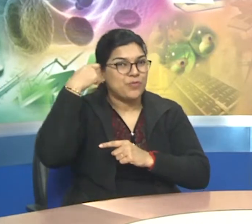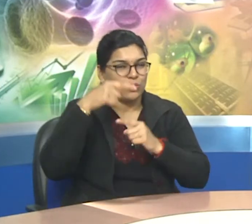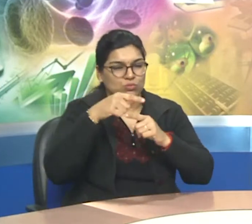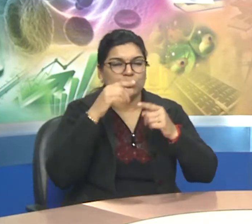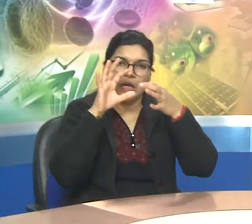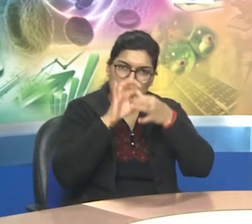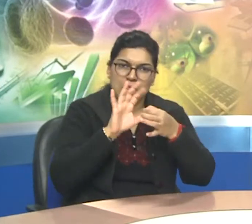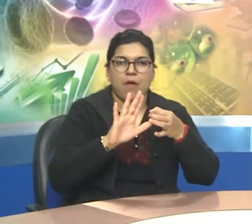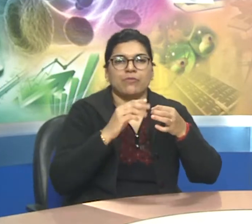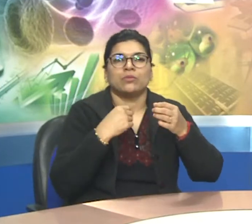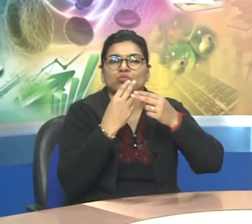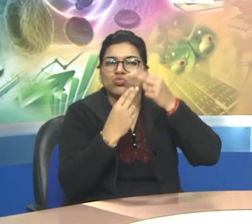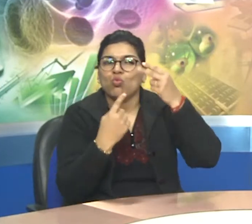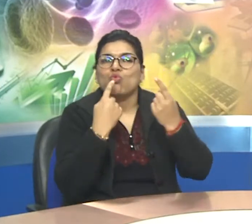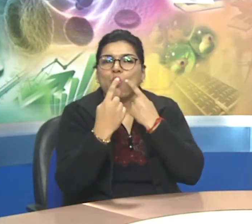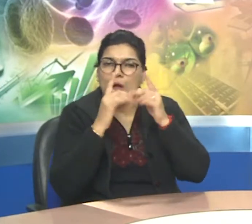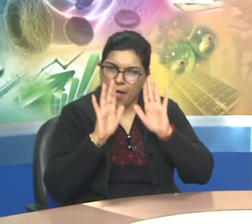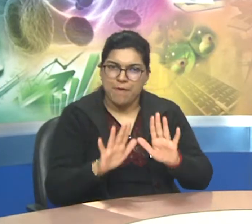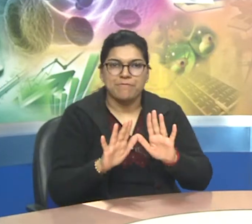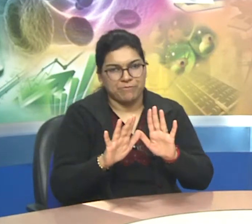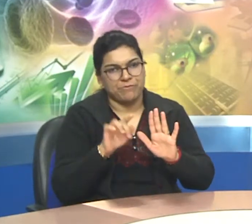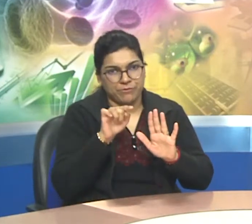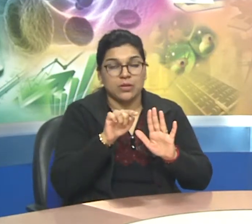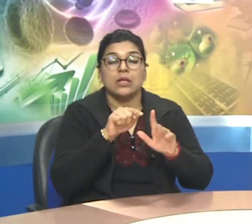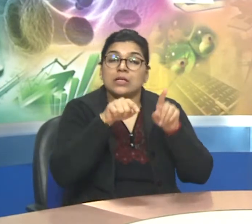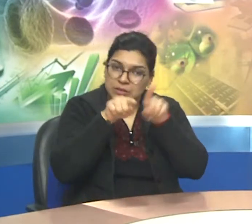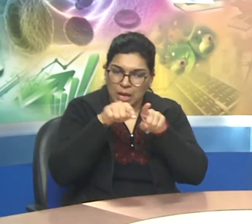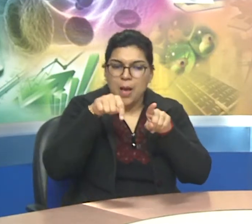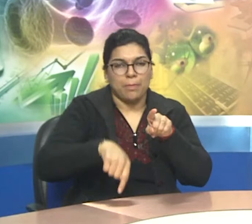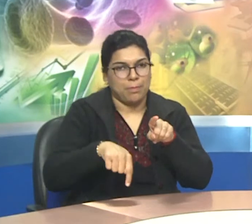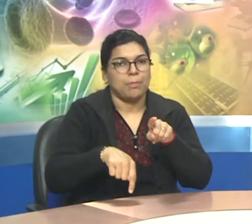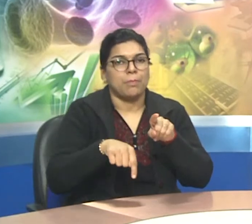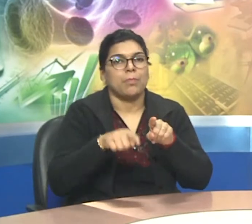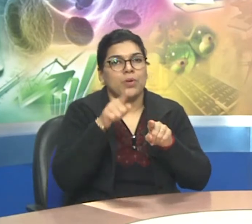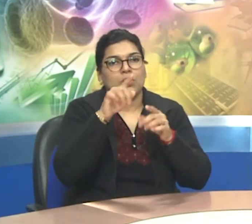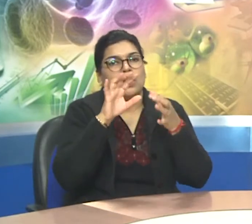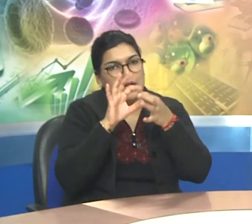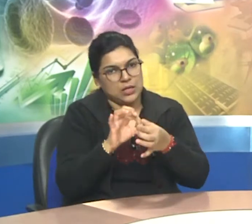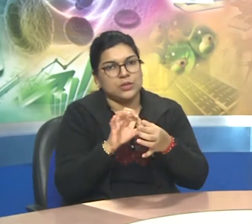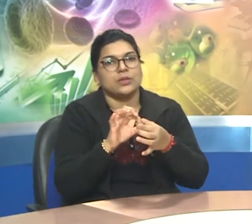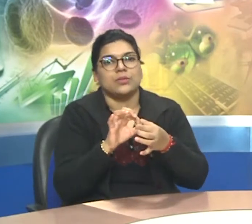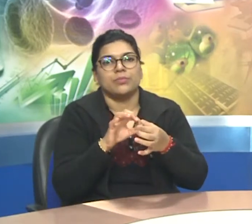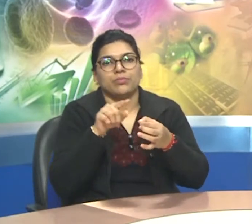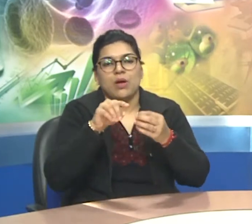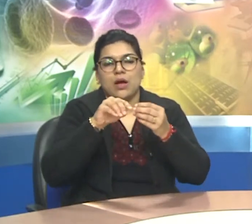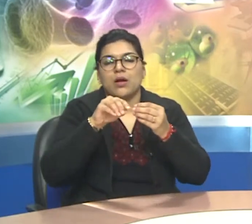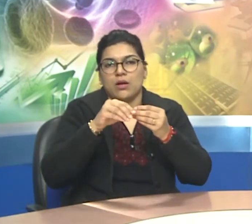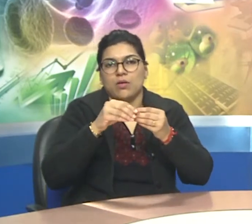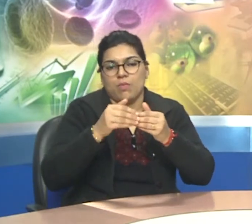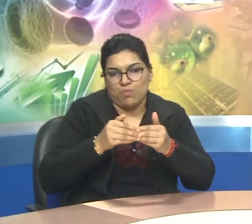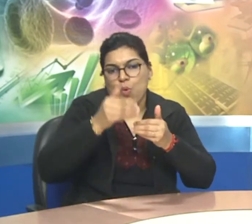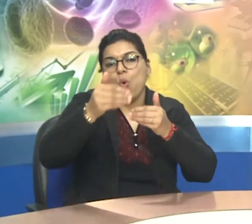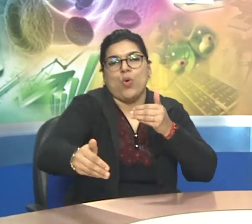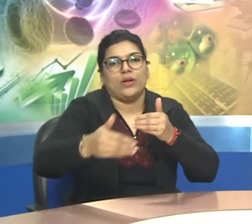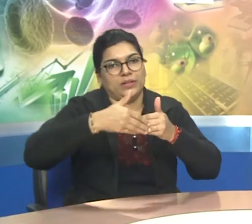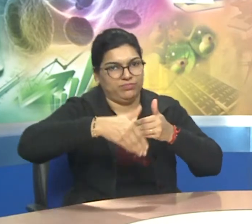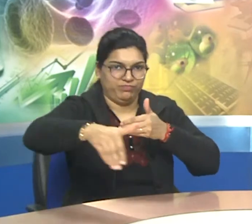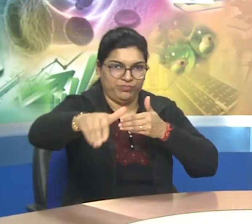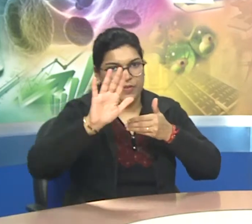In previous part, we discussed a lot about these two things. So this video is in